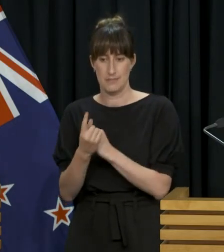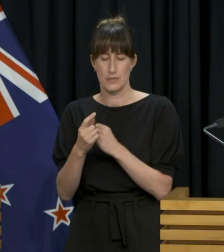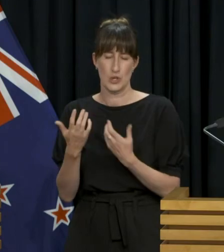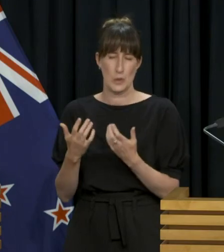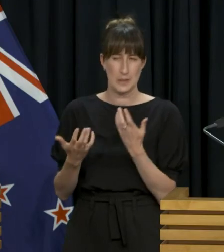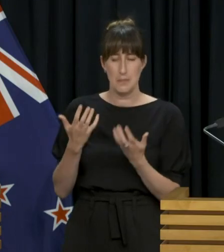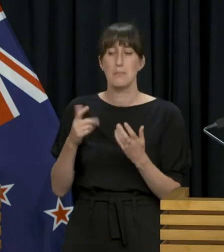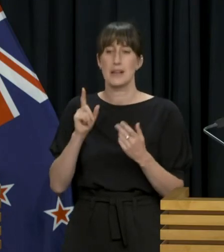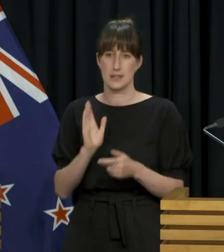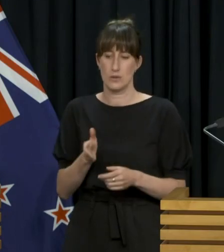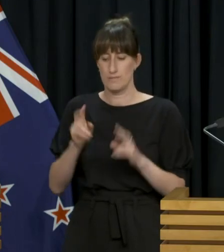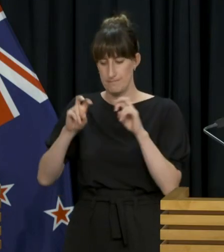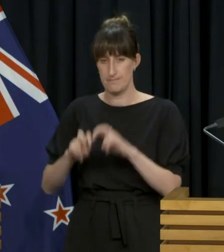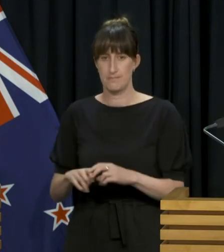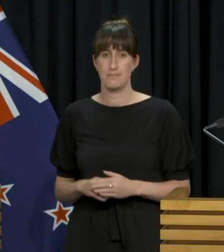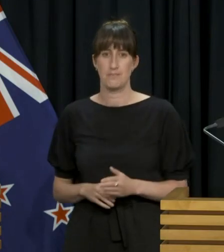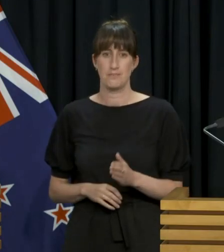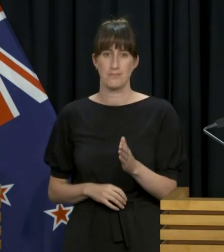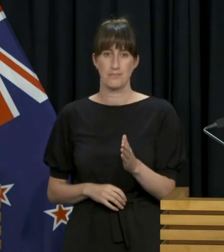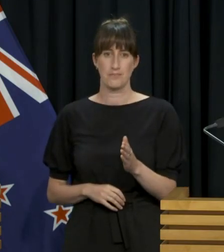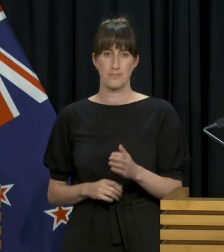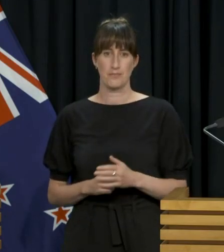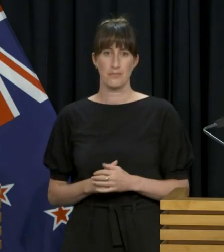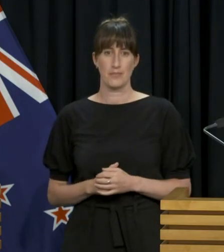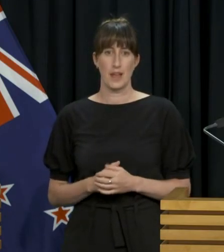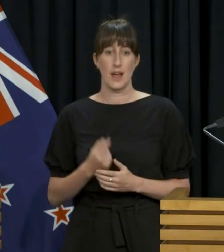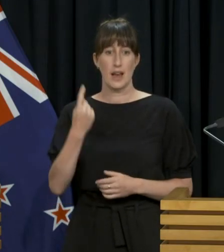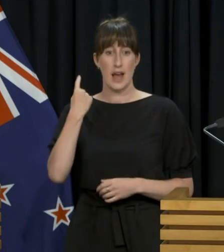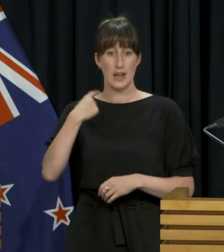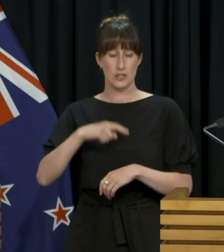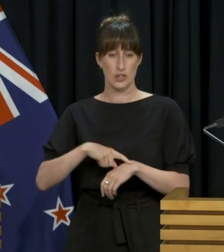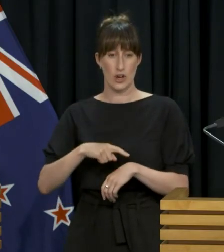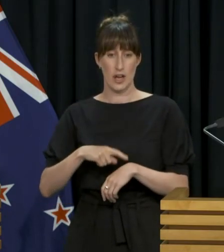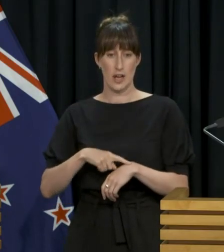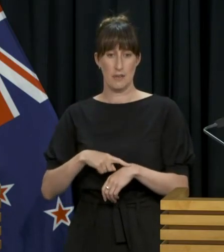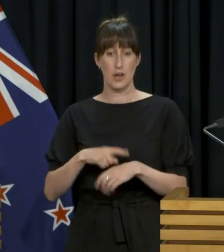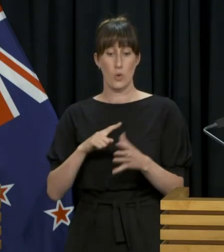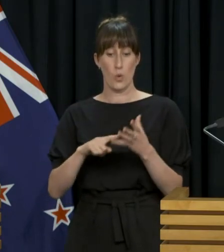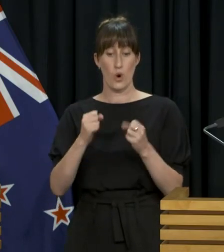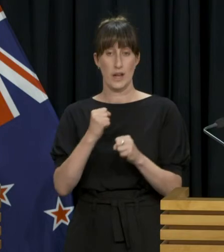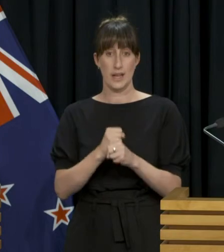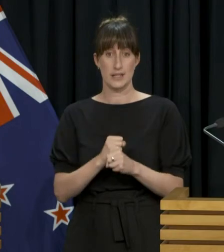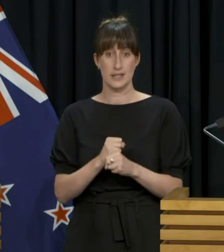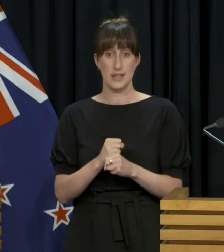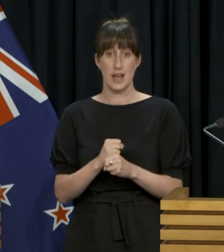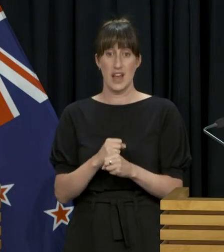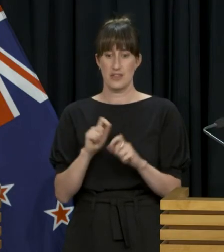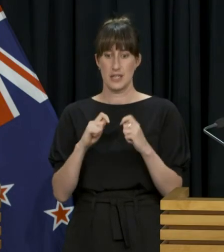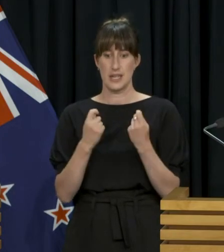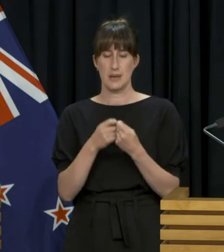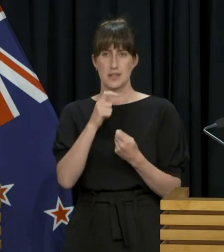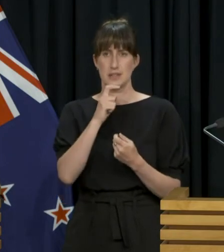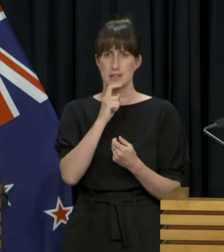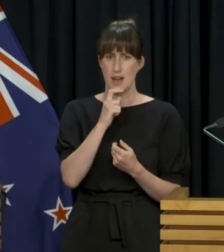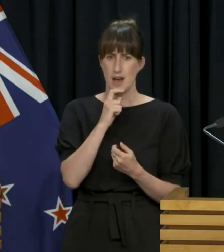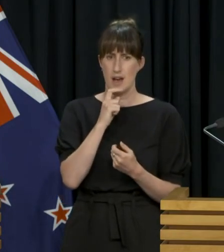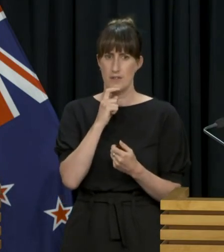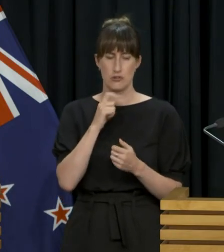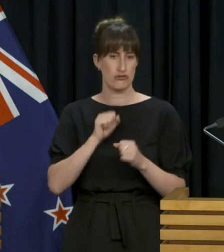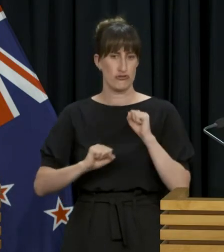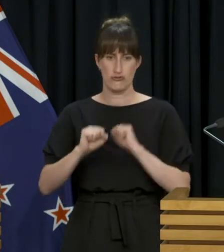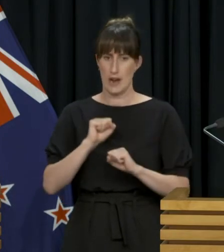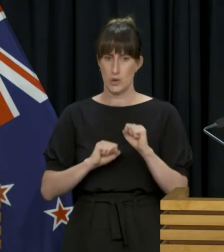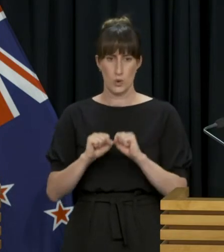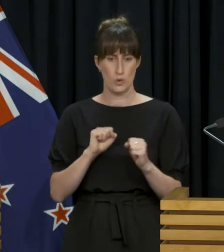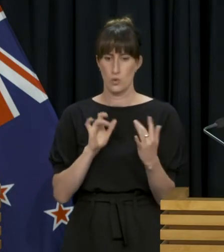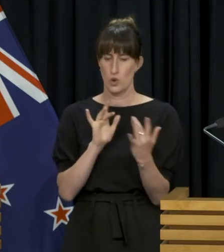outbreak, contact tracing teams struggled to keep up and didn't have experienced staff. How are they coping this time around? The feedback I've had has been pretty positive so far, but again,